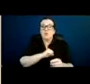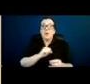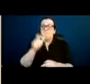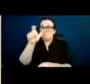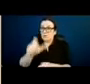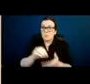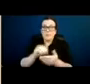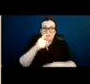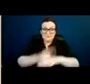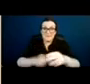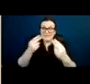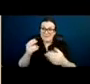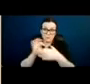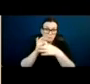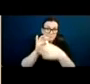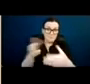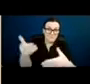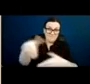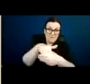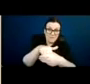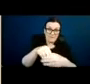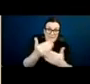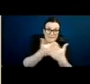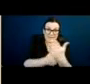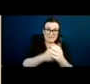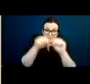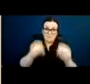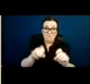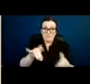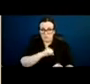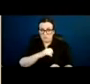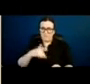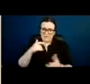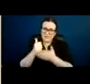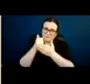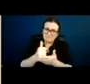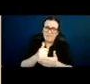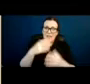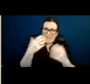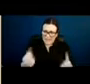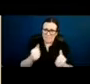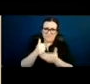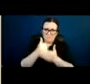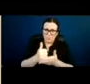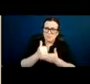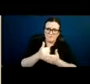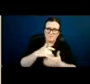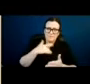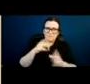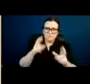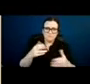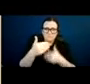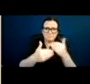to engage with the legal system, that they feel supported and assisted in doing so. I feel awareness raising is